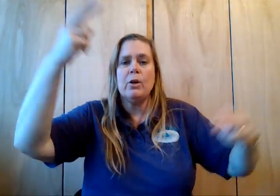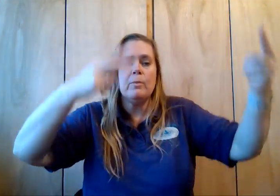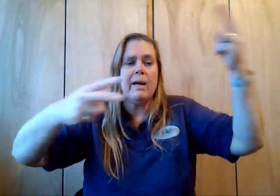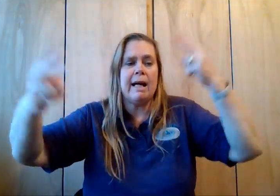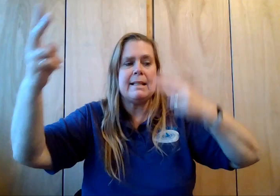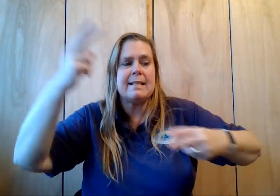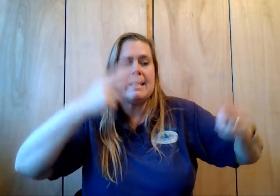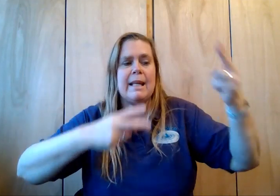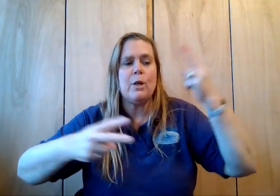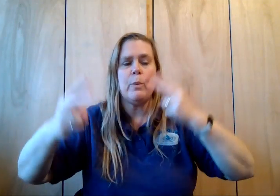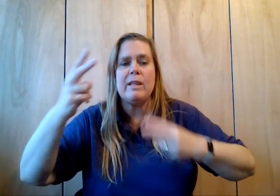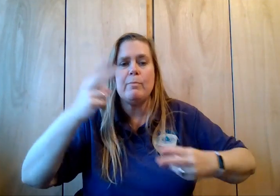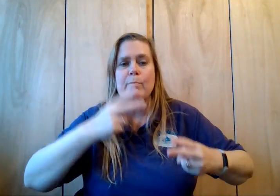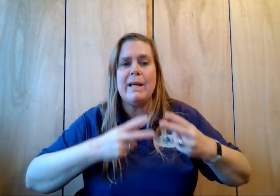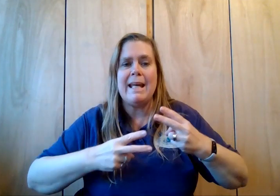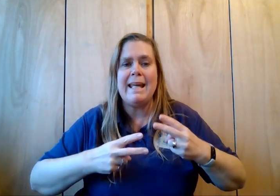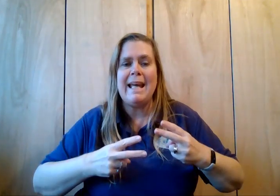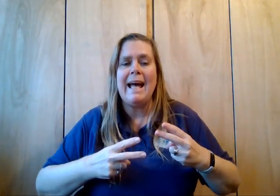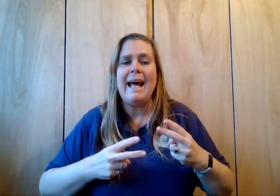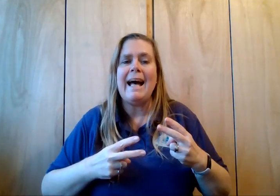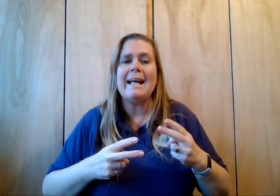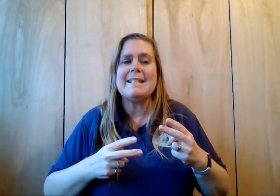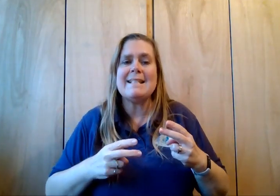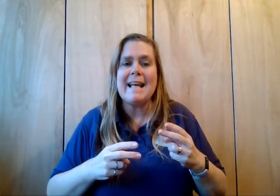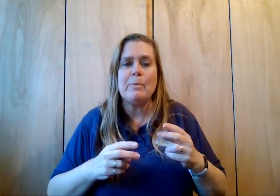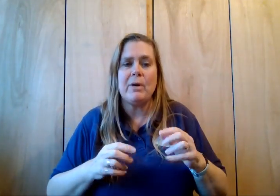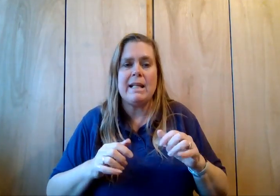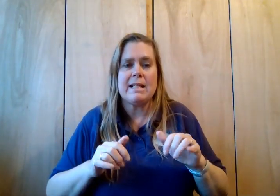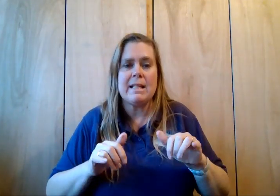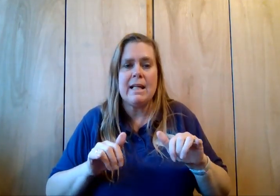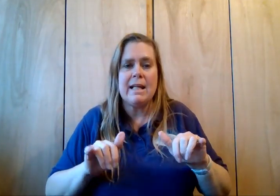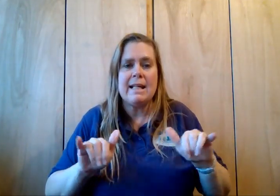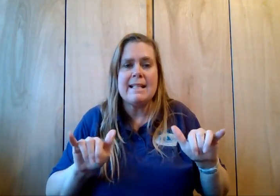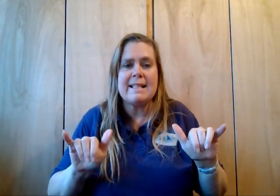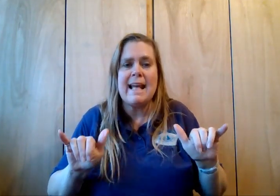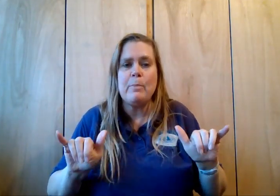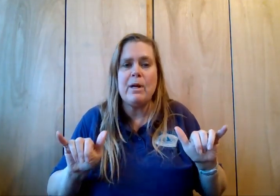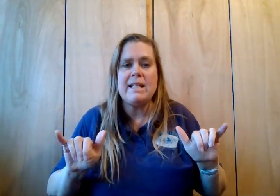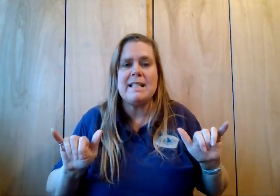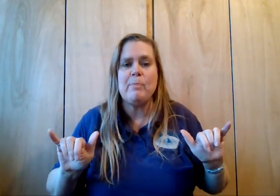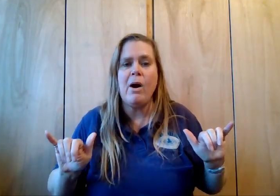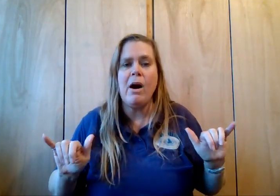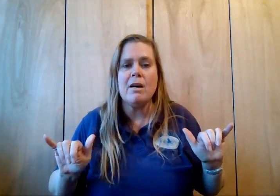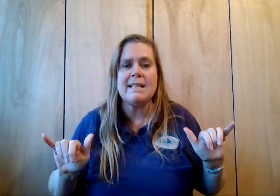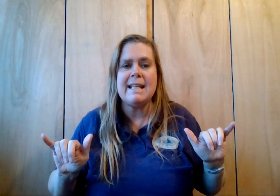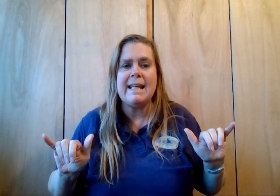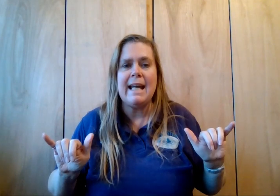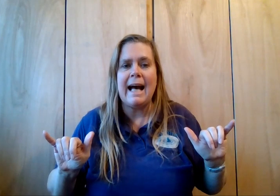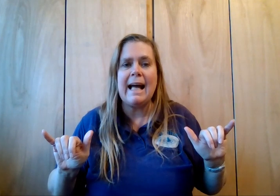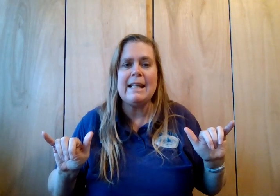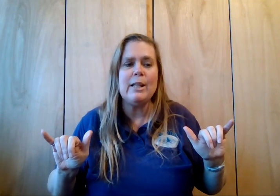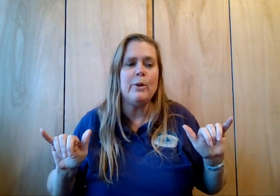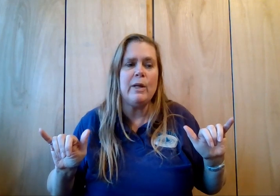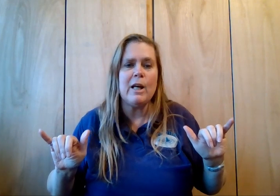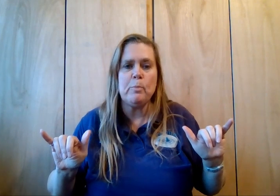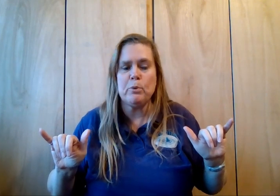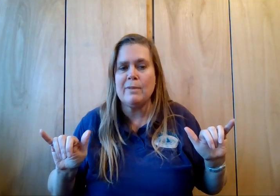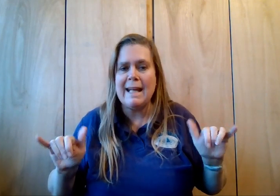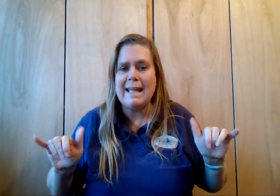and sing with me and celebrate. Celebrate is party, alleluia, praise,